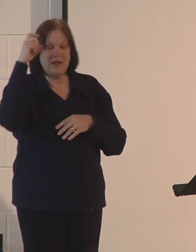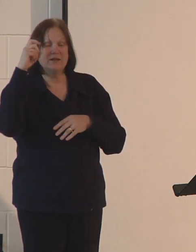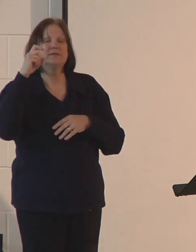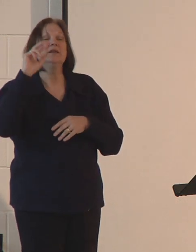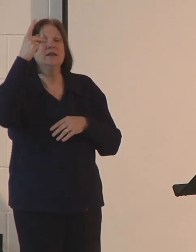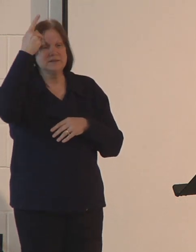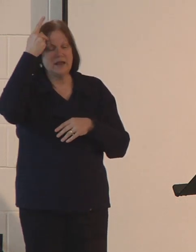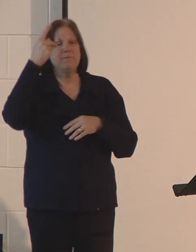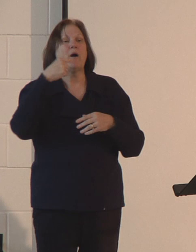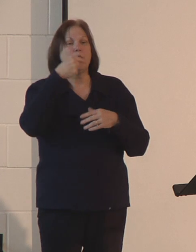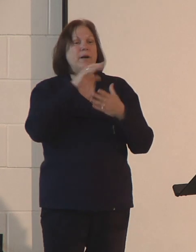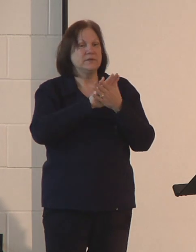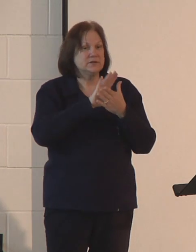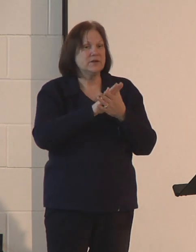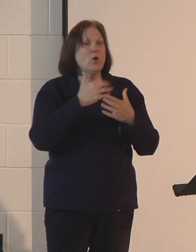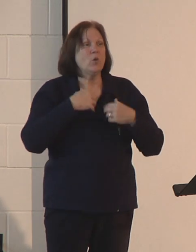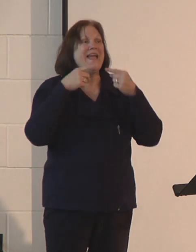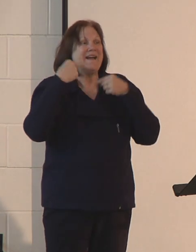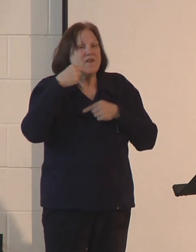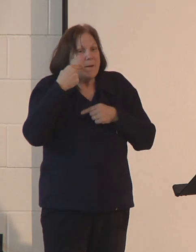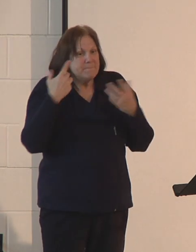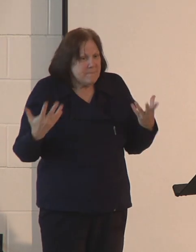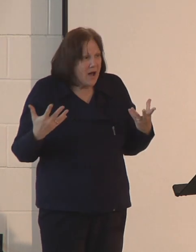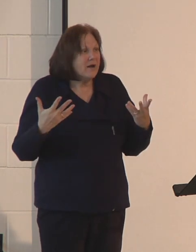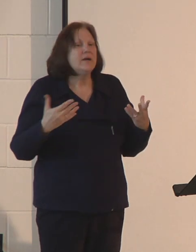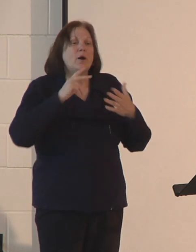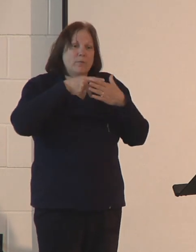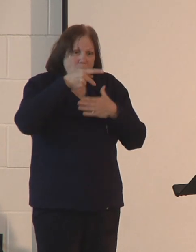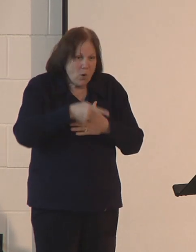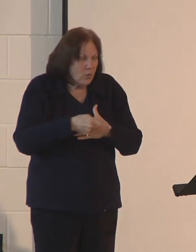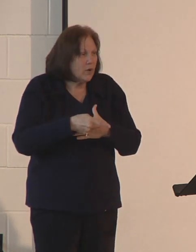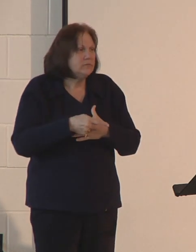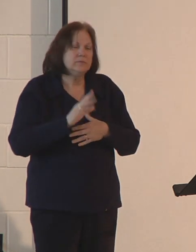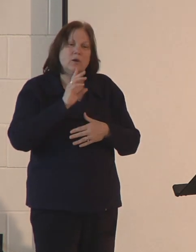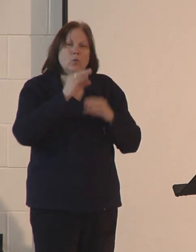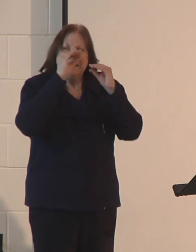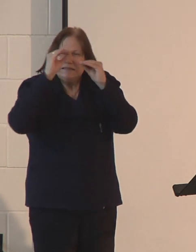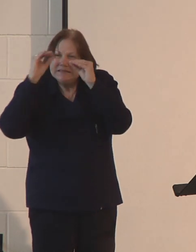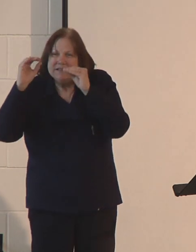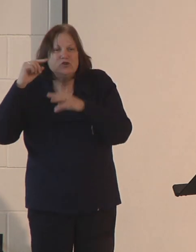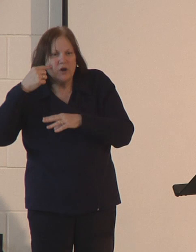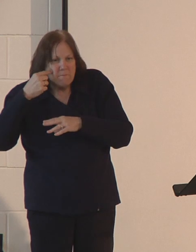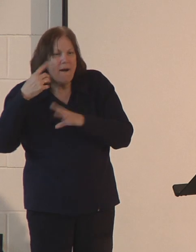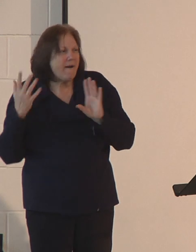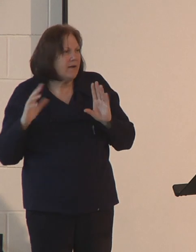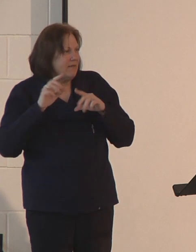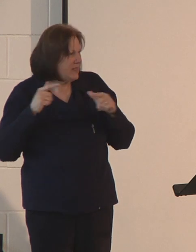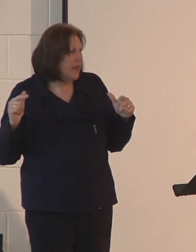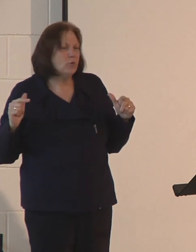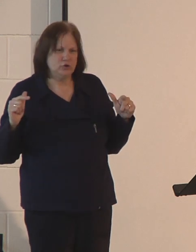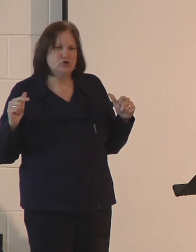Paul Public Schools, we have the Hmong Dual Immersion Program that we are teaching Hmong at St. Paul Public